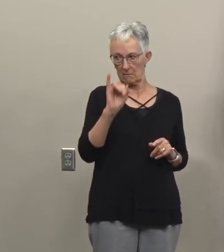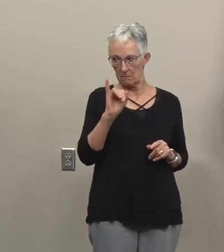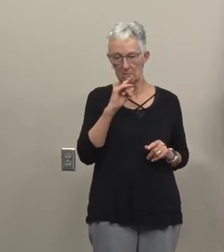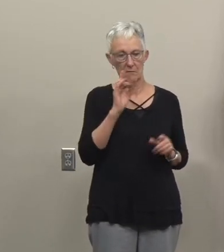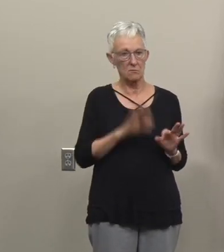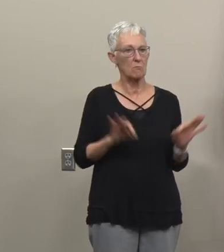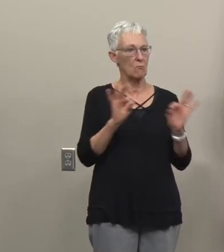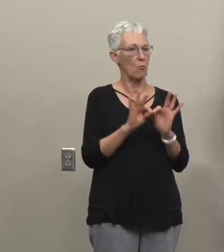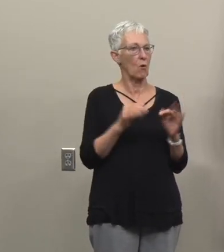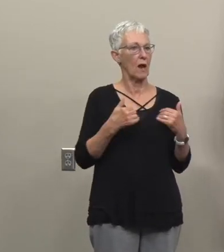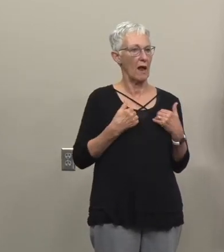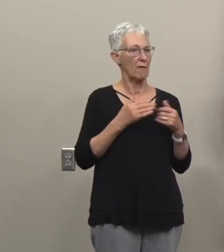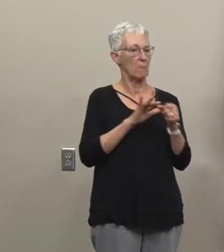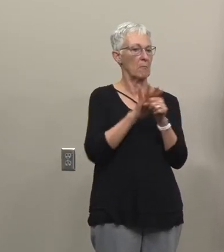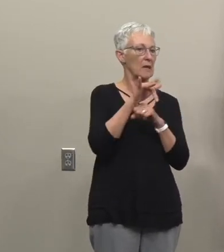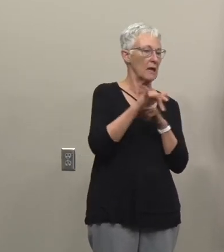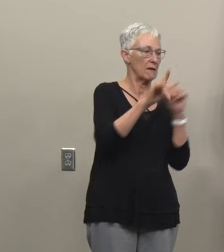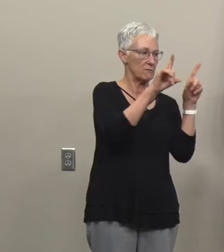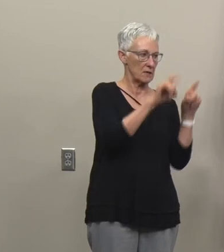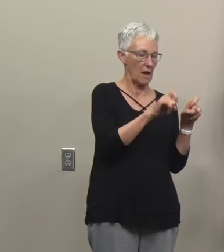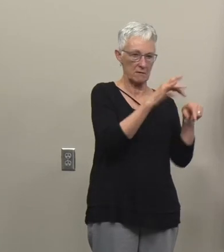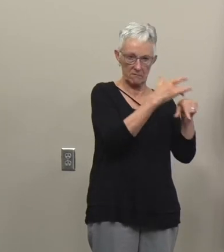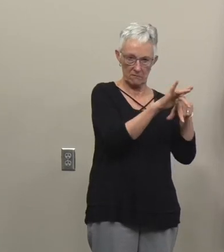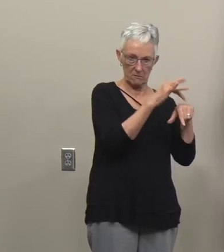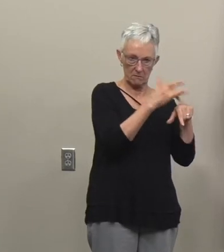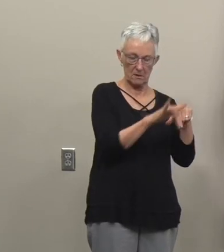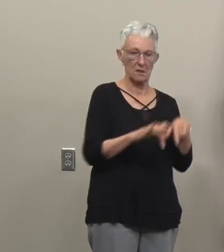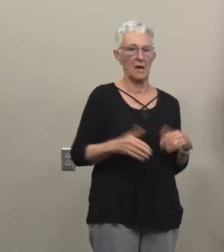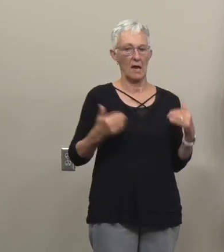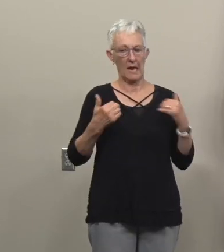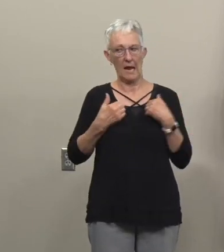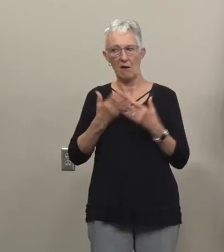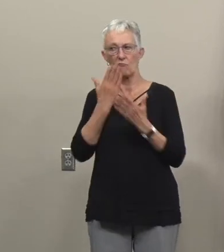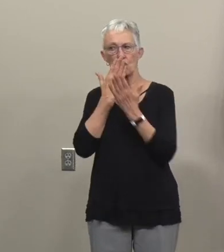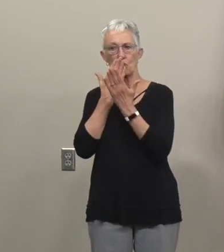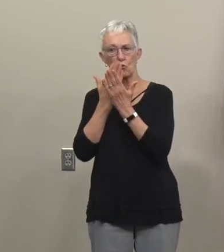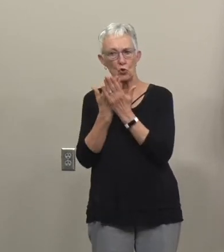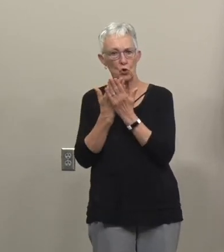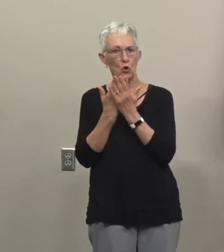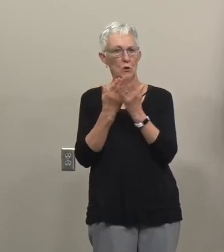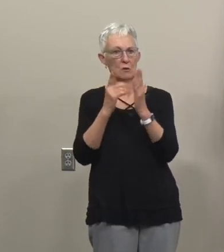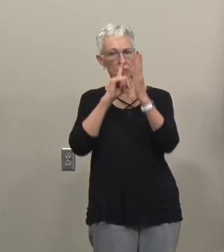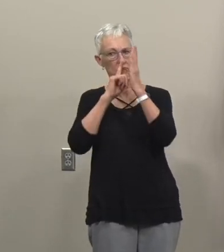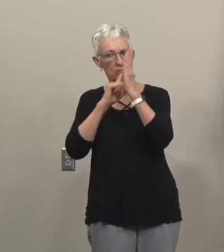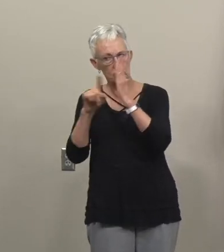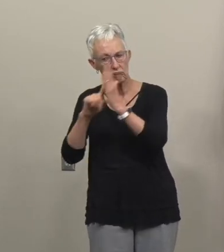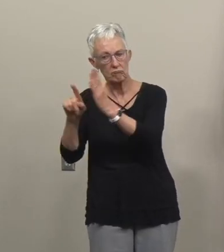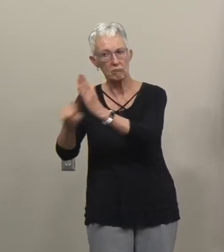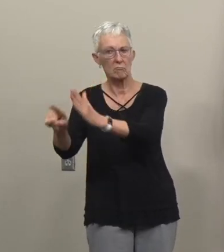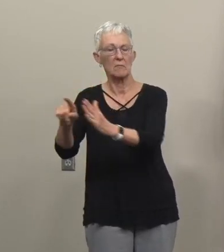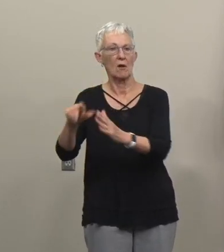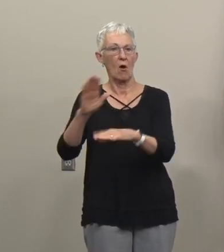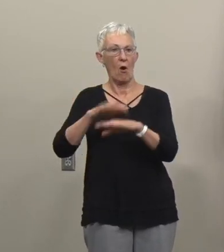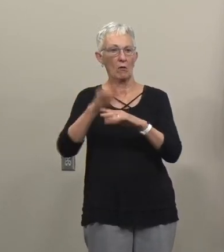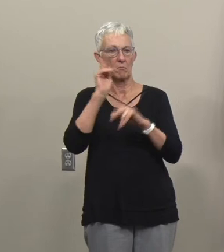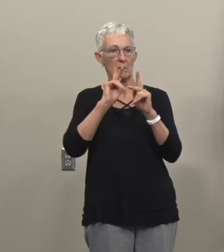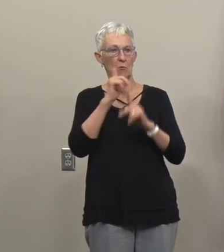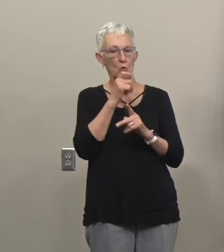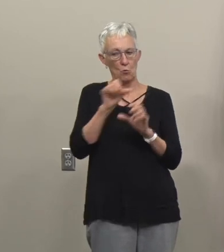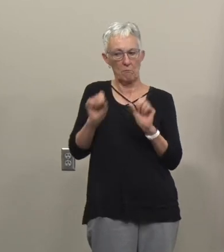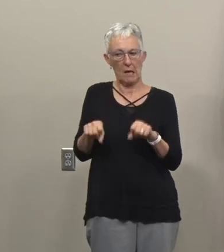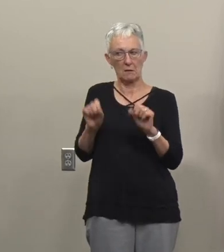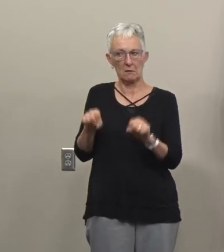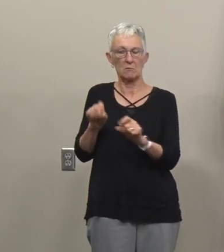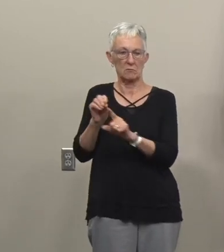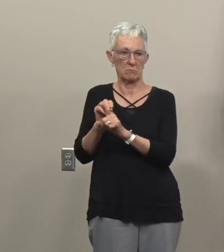place, supported by ample contact tracing capability that will prevent any blip in infections becoming a resurgence.